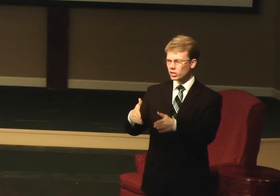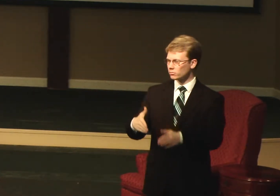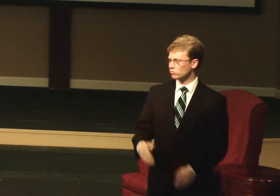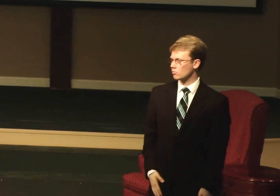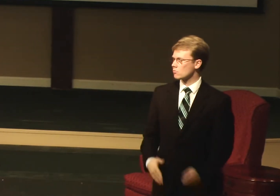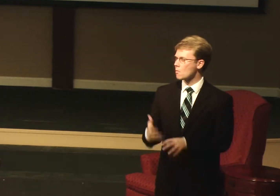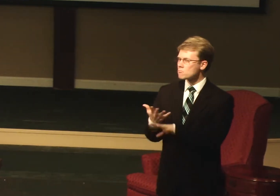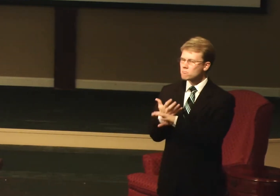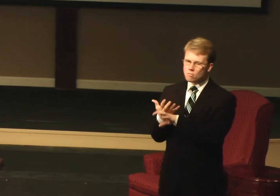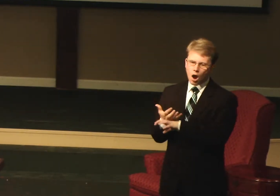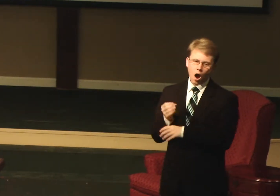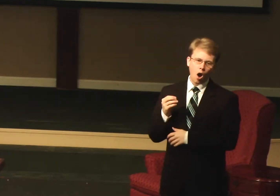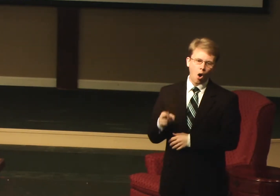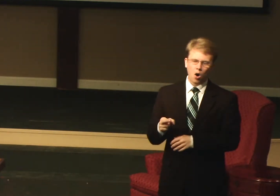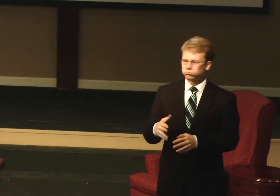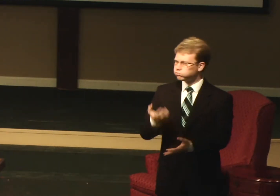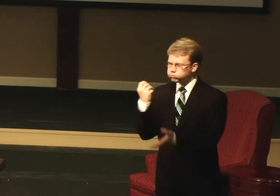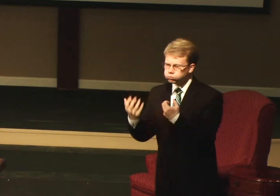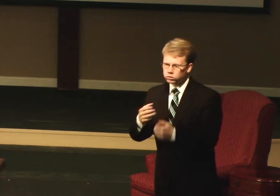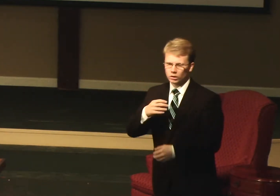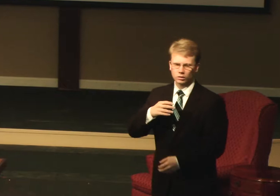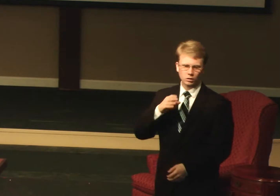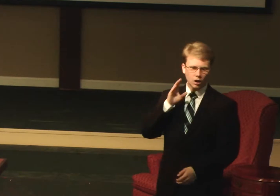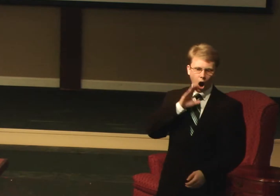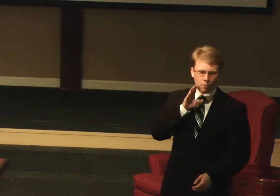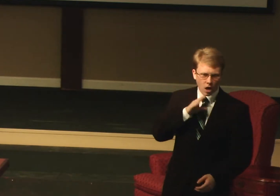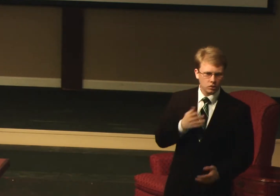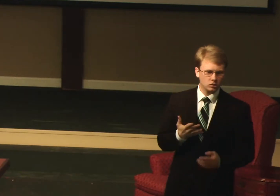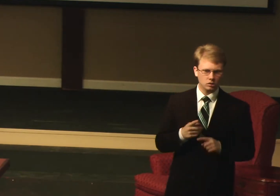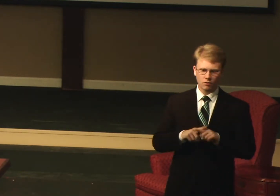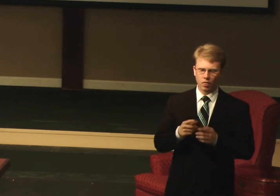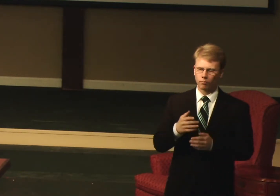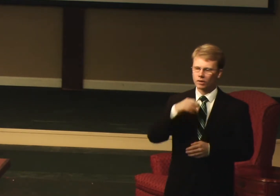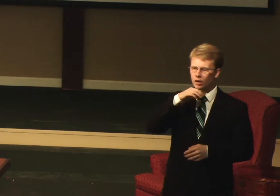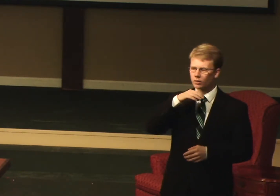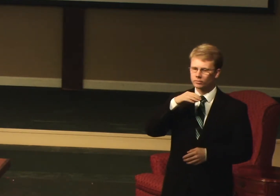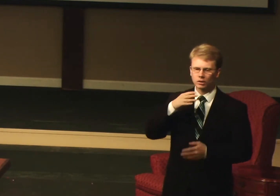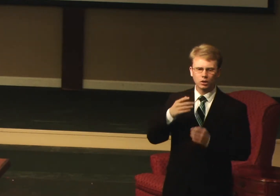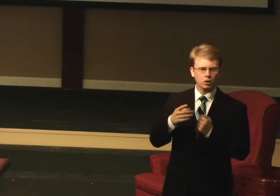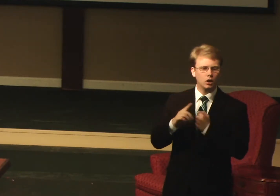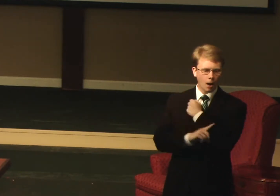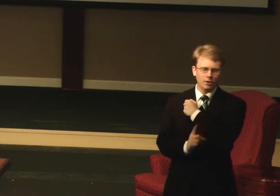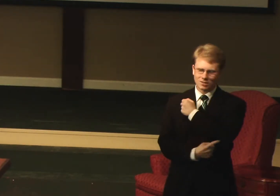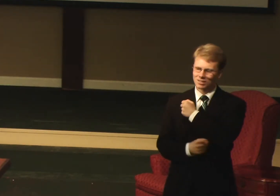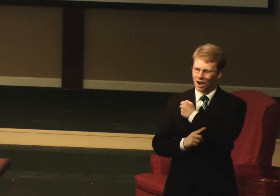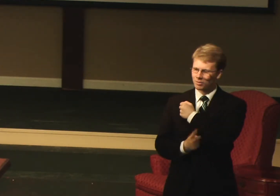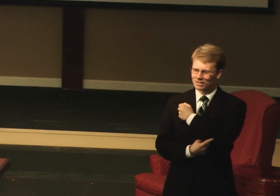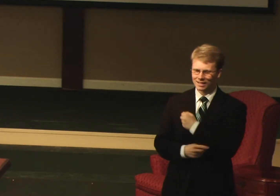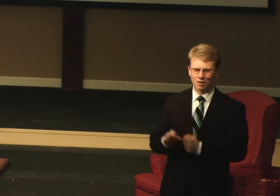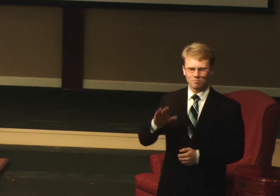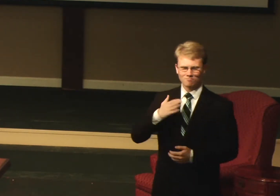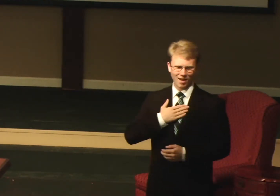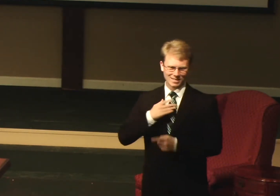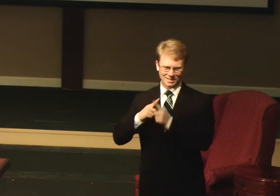out on the streets and so on. Sometimes you see them begging every now and then, but they would be at the